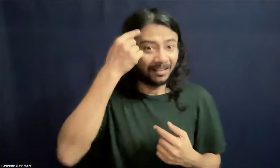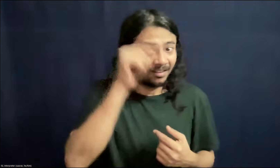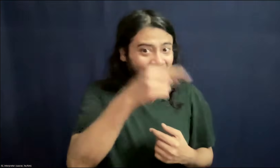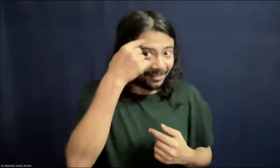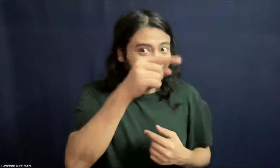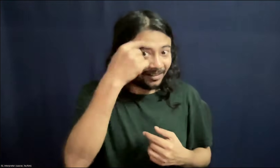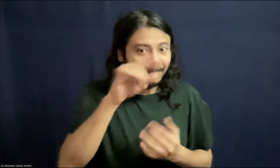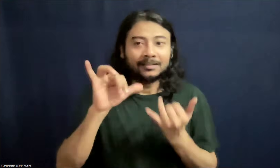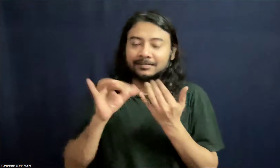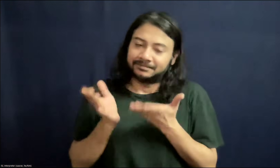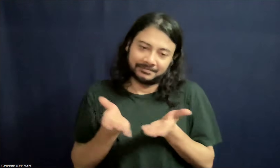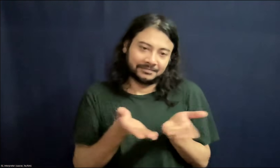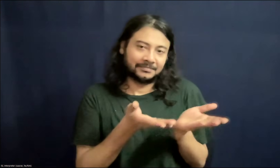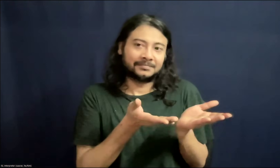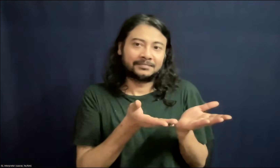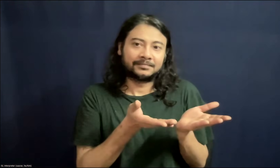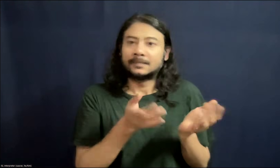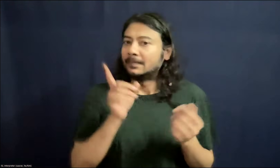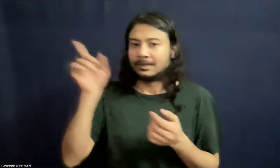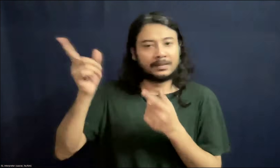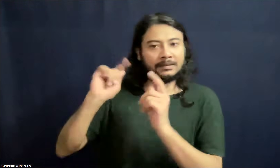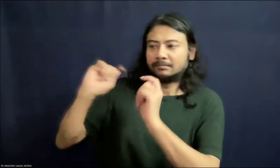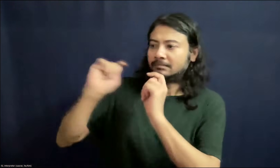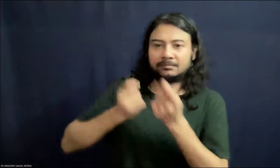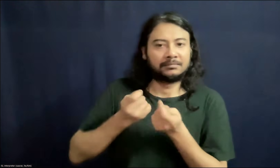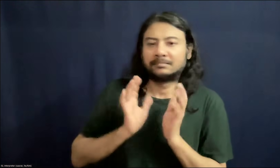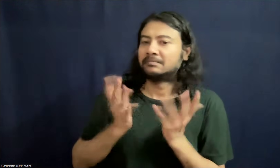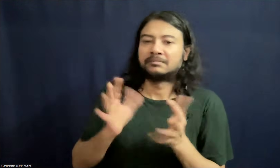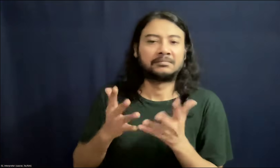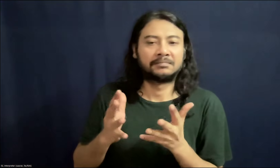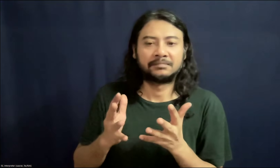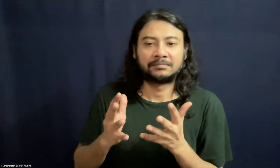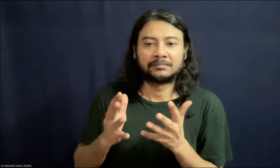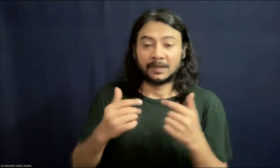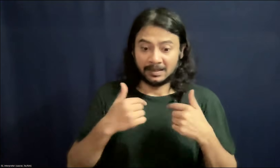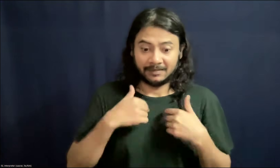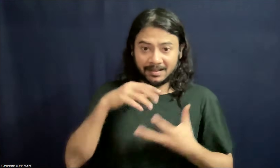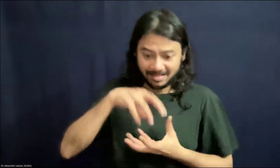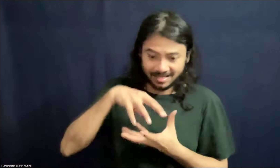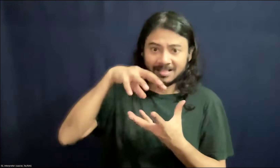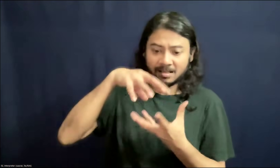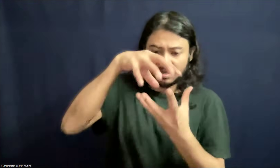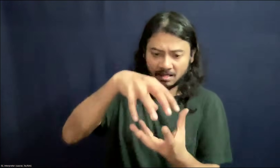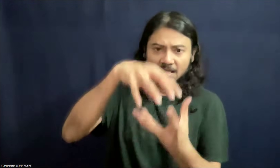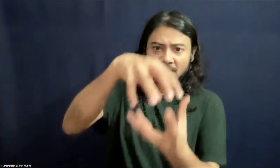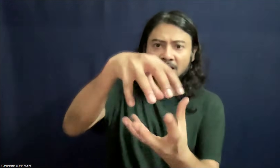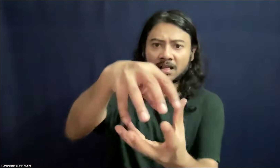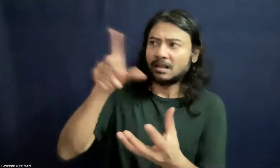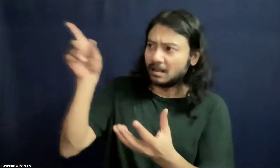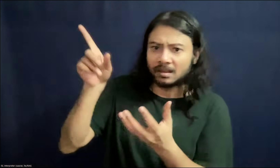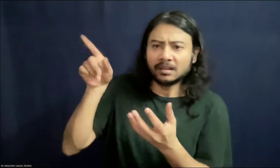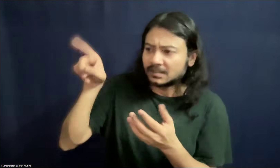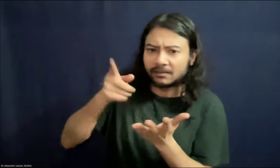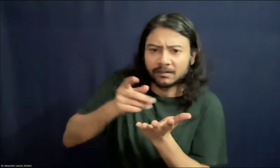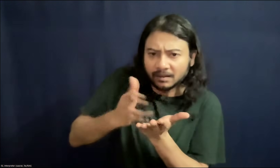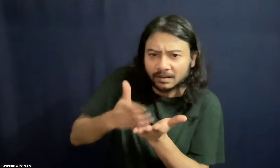So according to that, Krishna gives us remembrance for knowledge and forgetfulness.